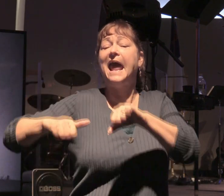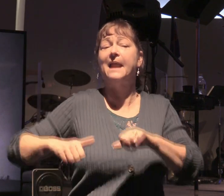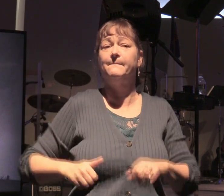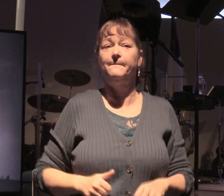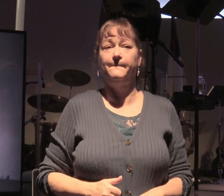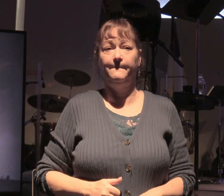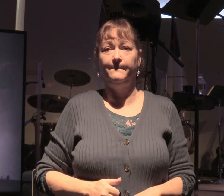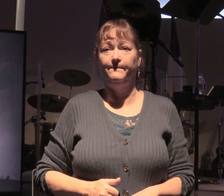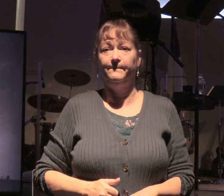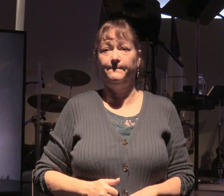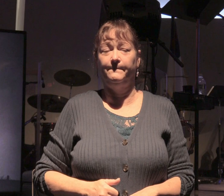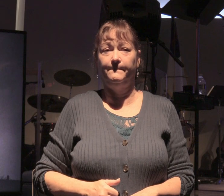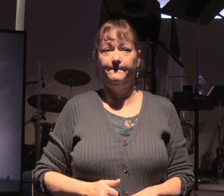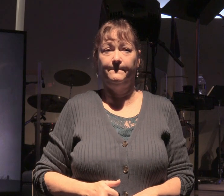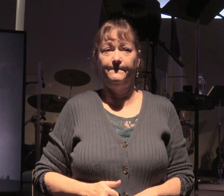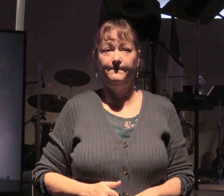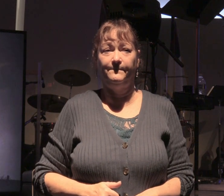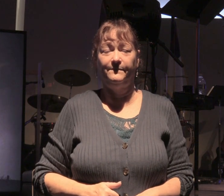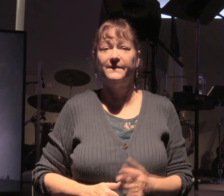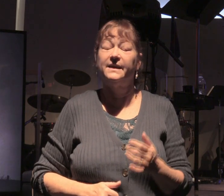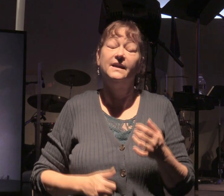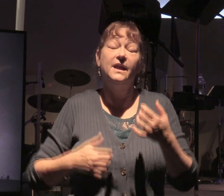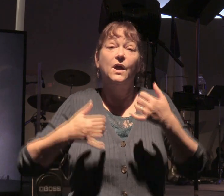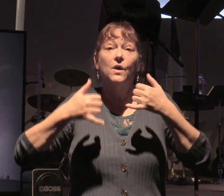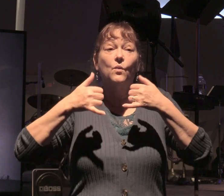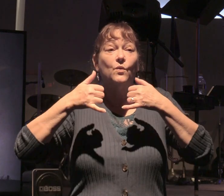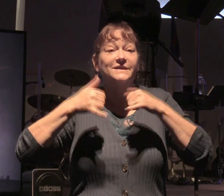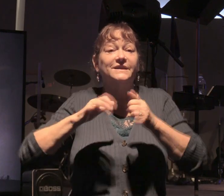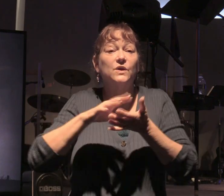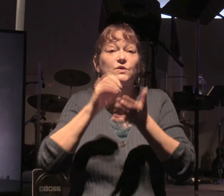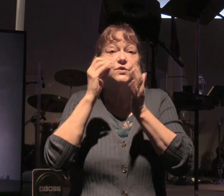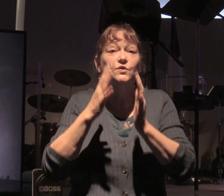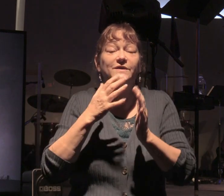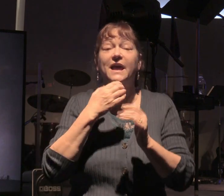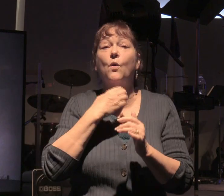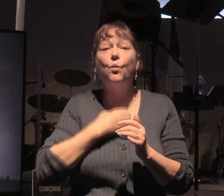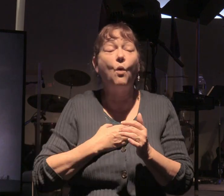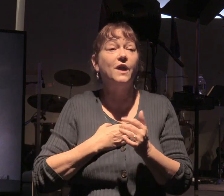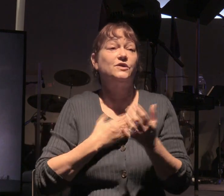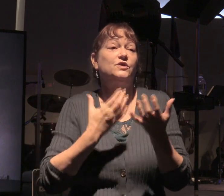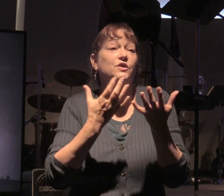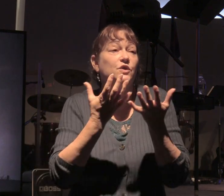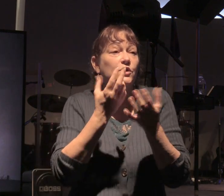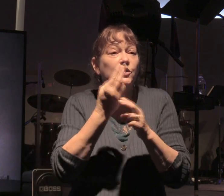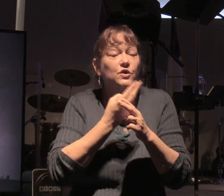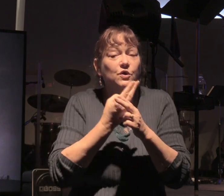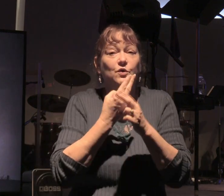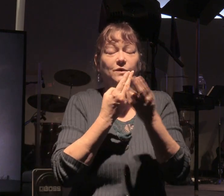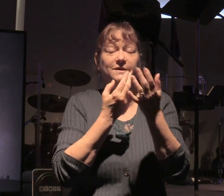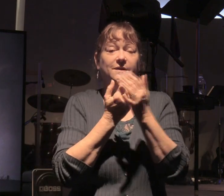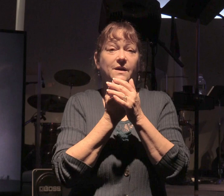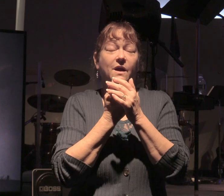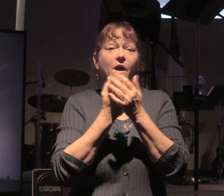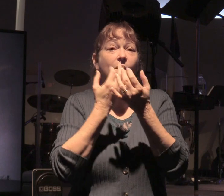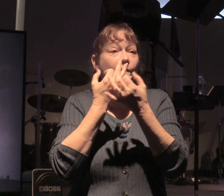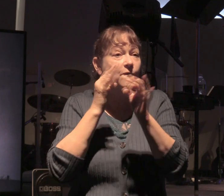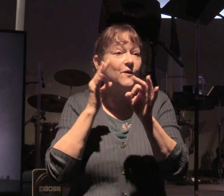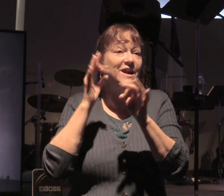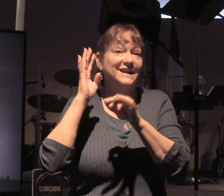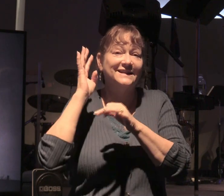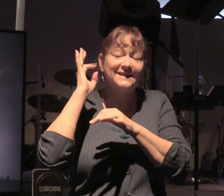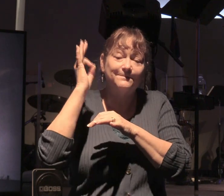both. Worse still, students who wish to use free speech zones often have to comply